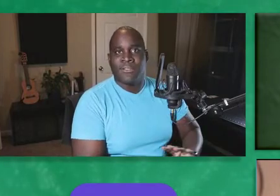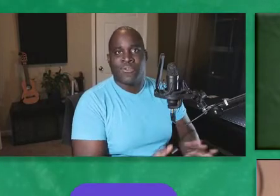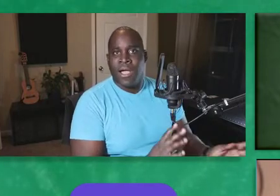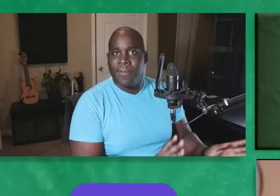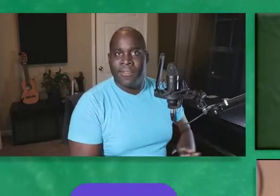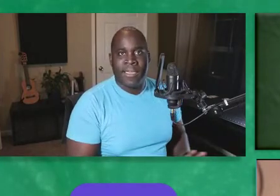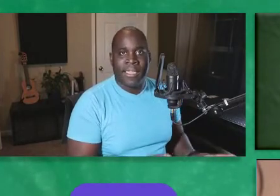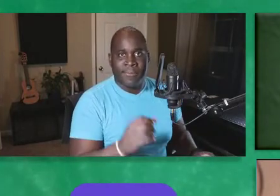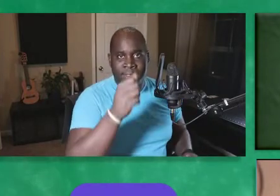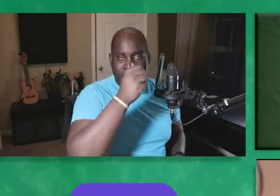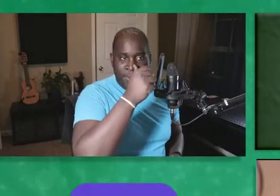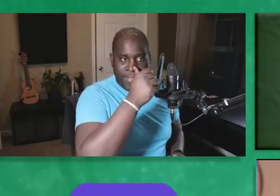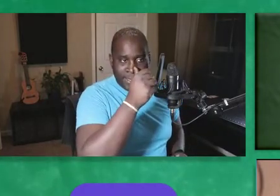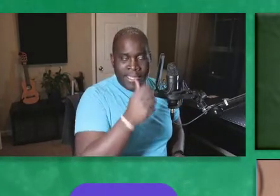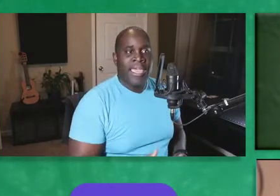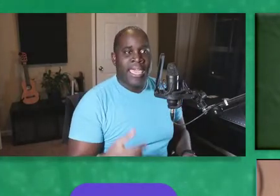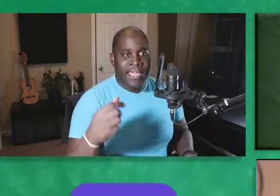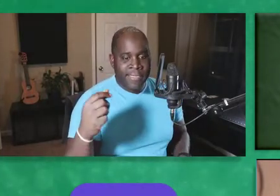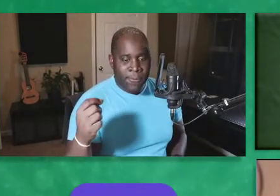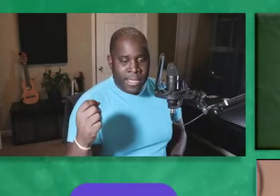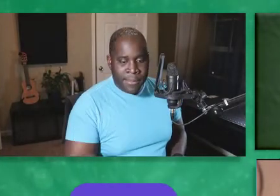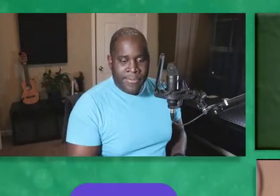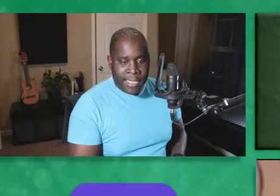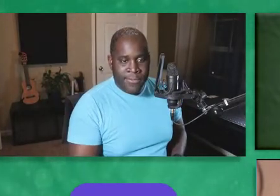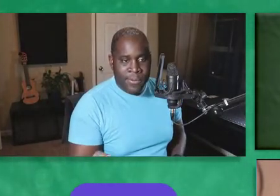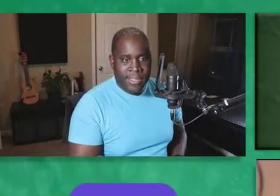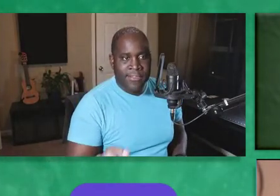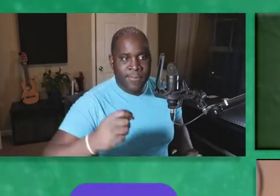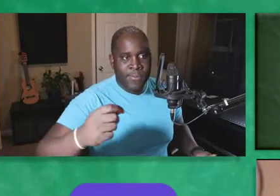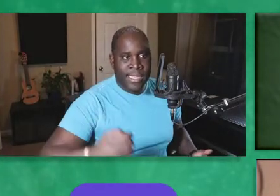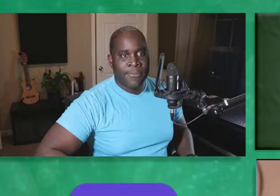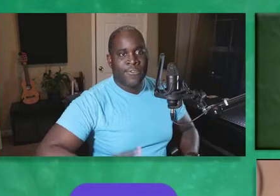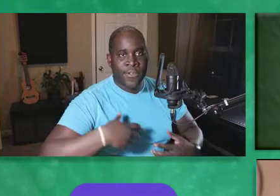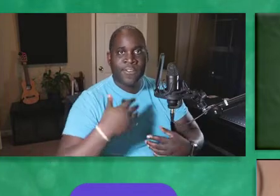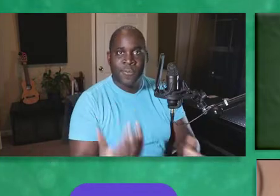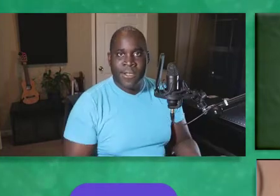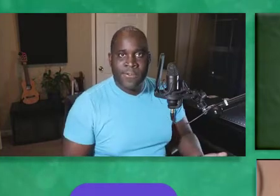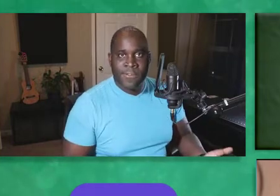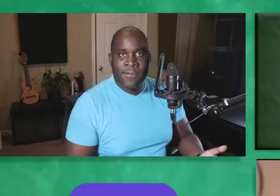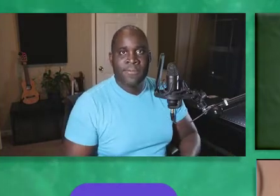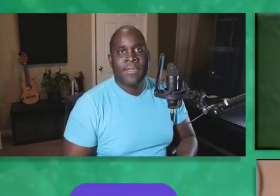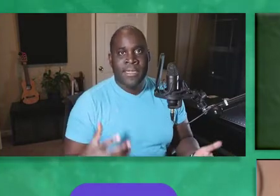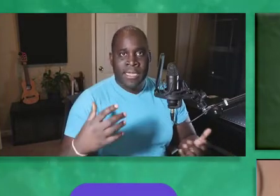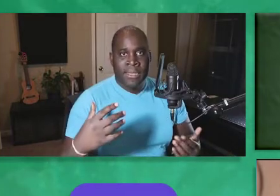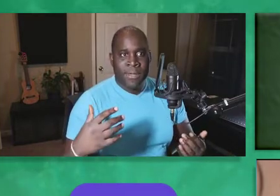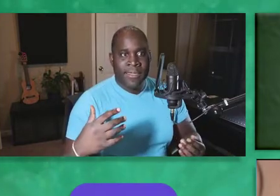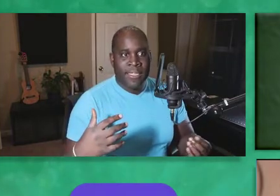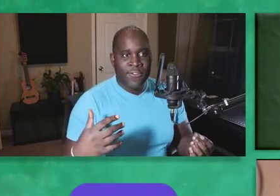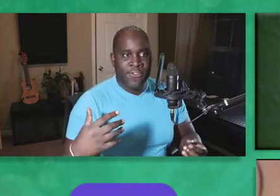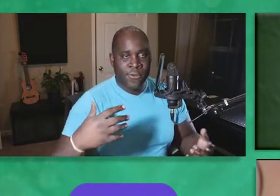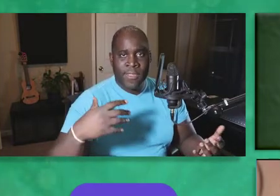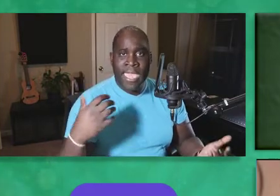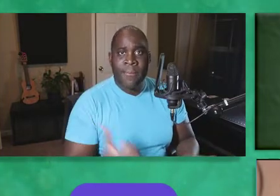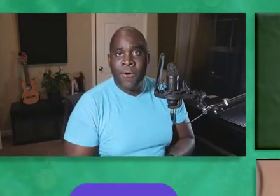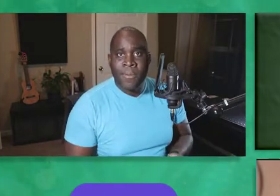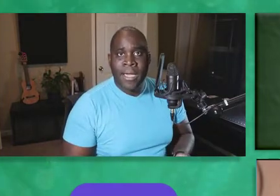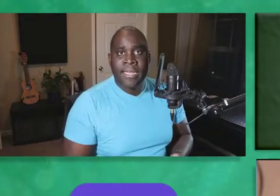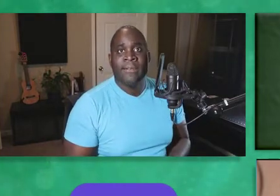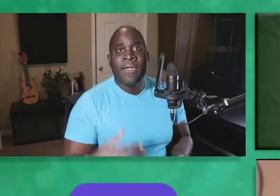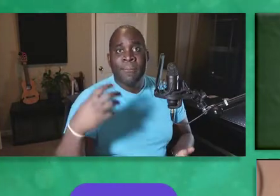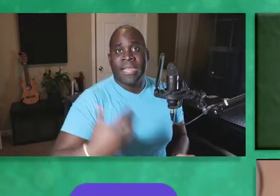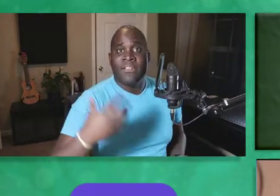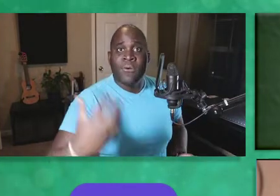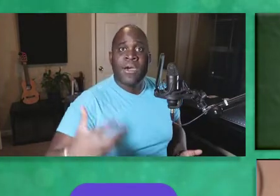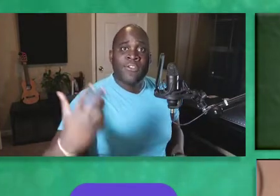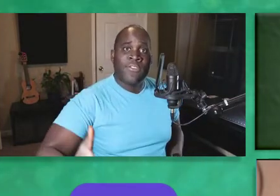the drama that comes along with it. And I think what comes down to it is being able to just express yourself in a way that just shows, hey, I'm